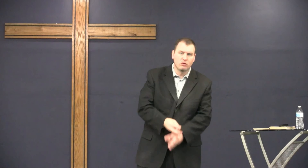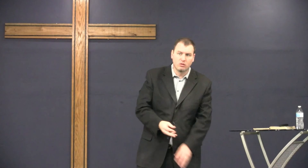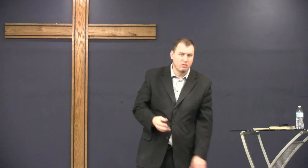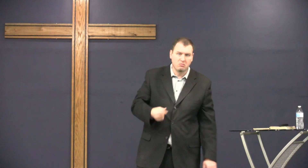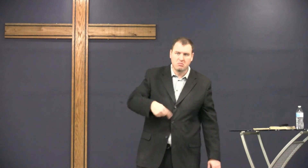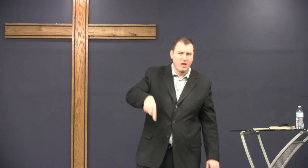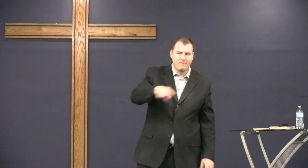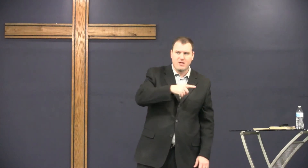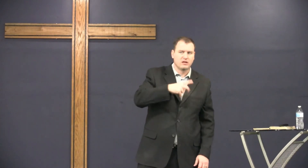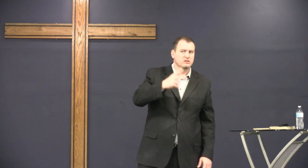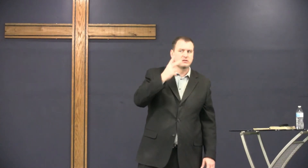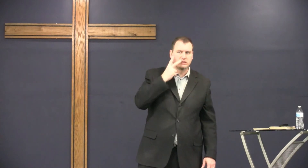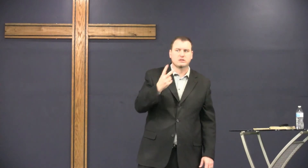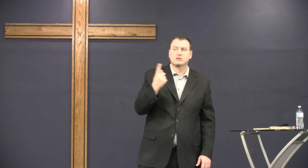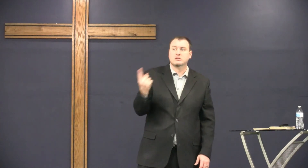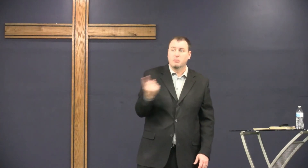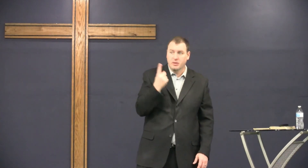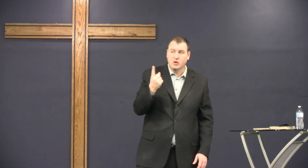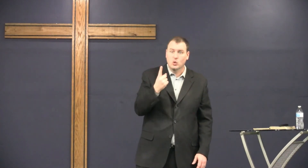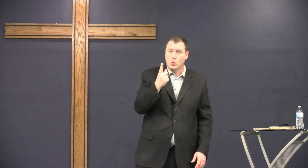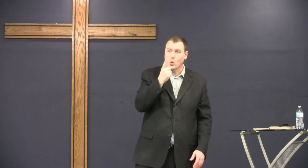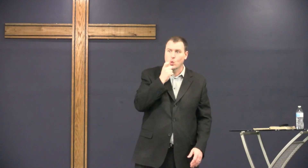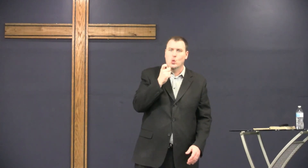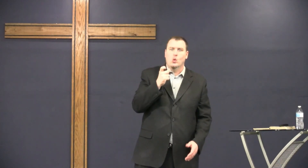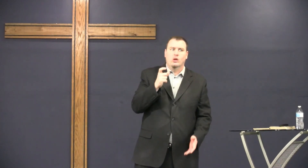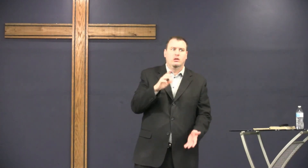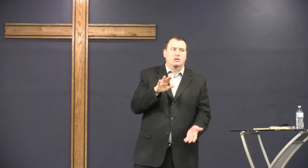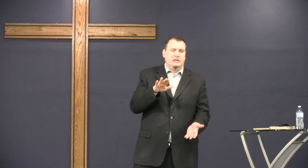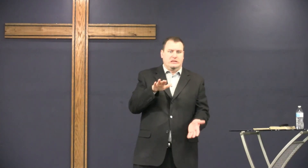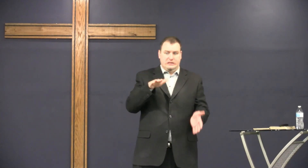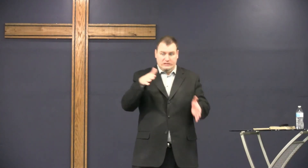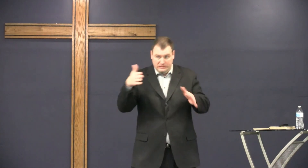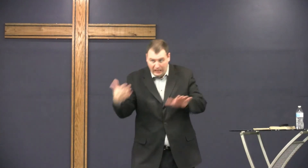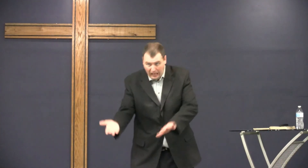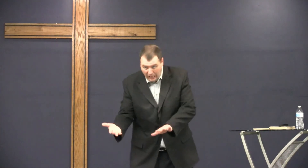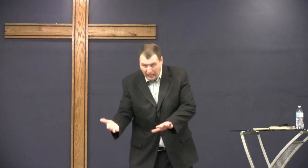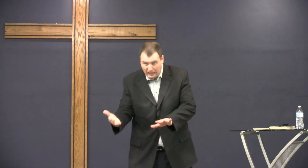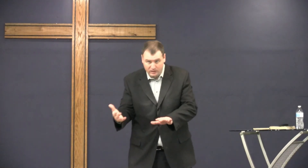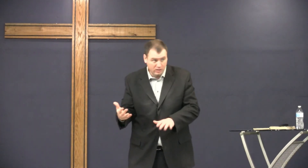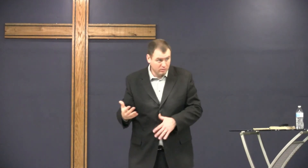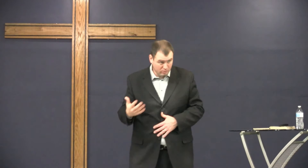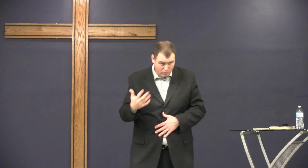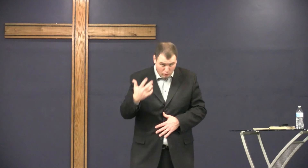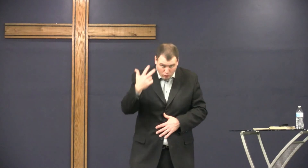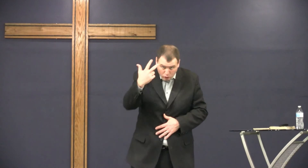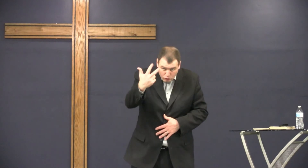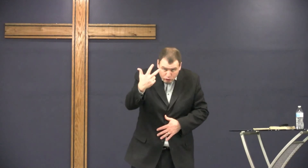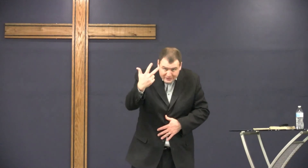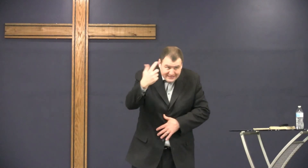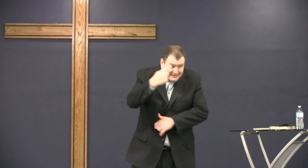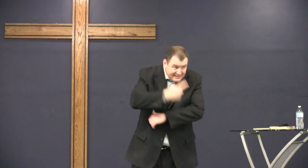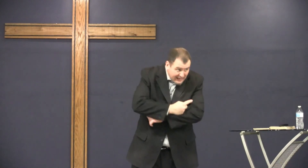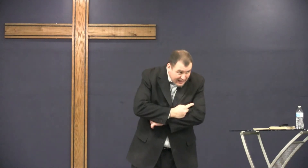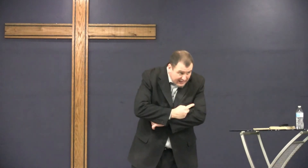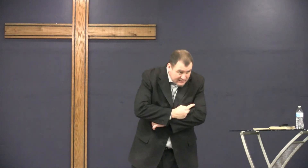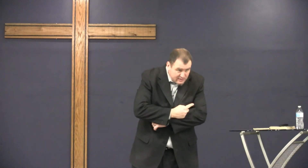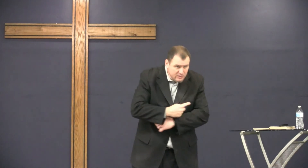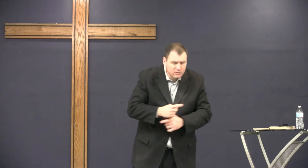in the history of the world have they seen someone who was dead for